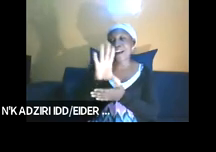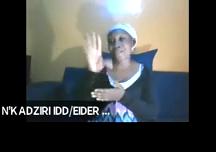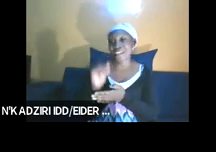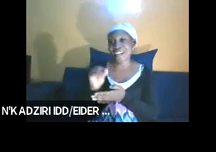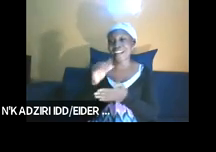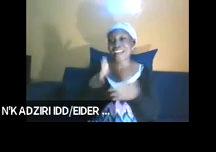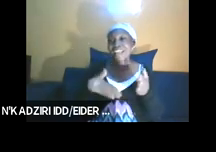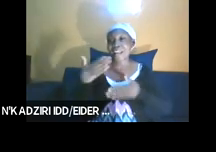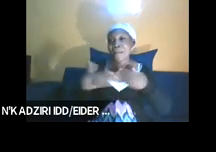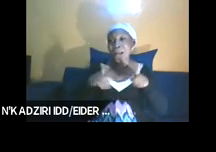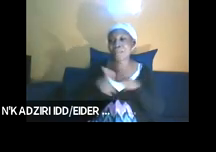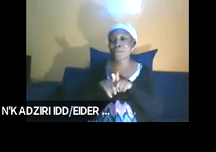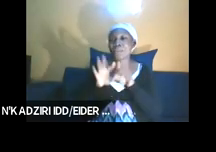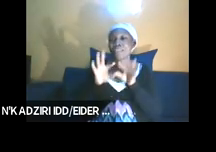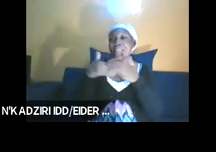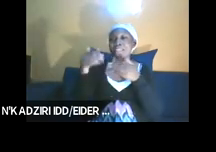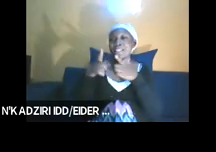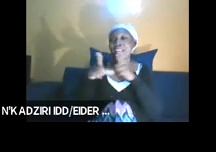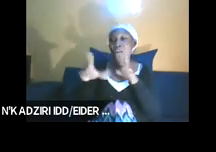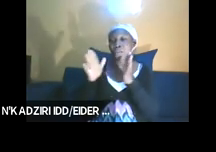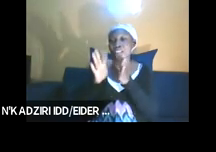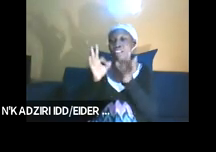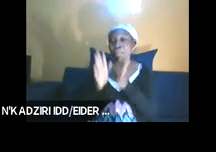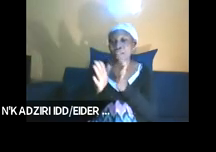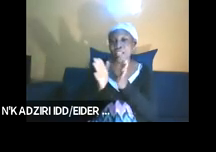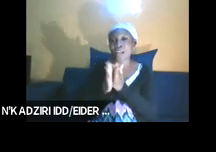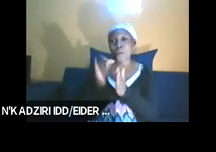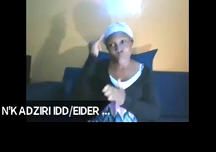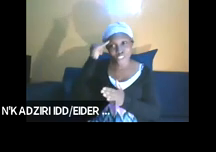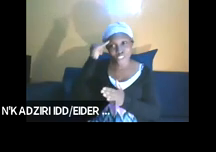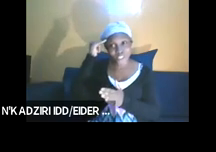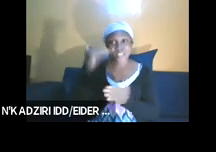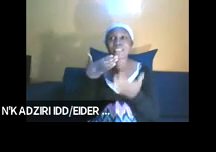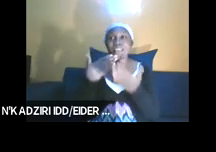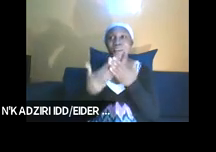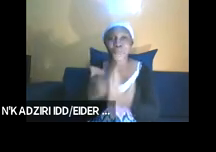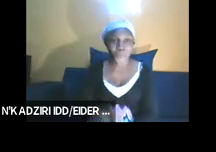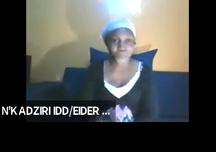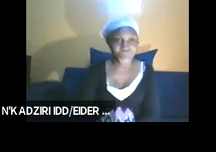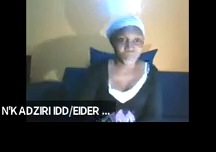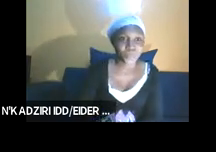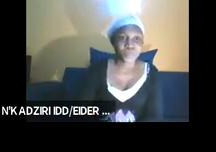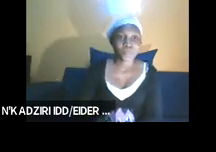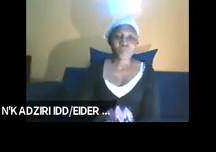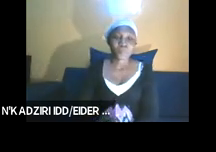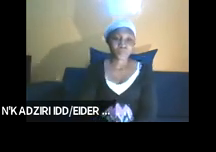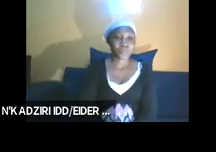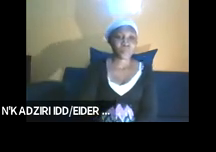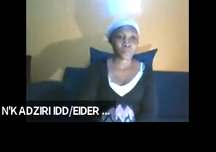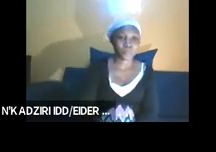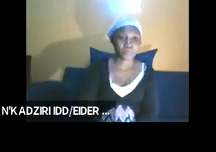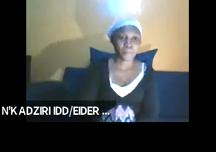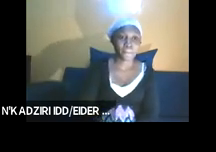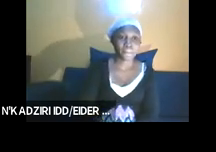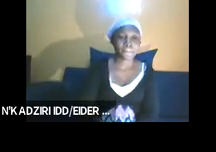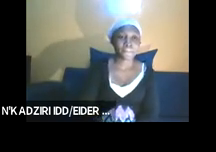Eider Africa, and I'm happy to be the sign language interpreter with Joyce. Thank you. Thank